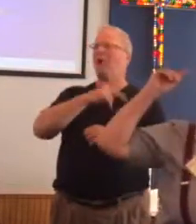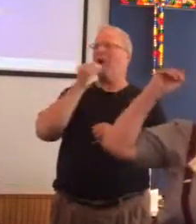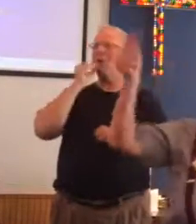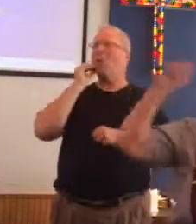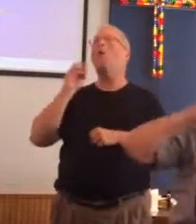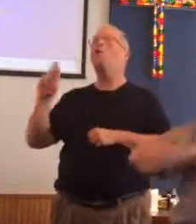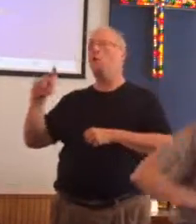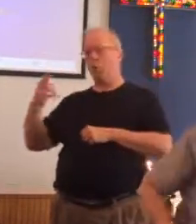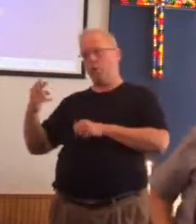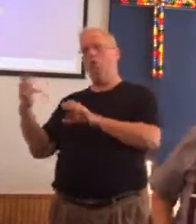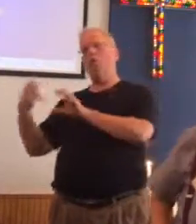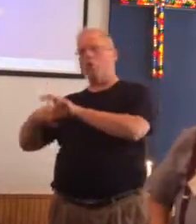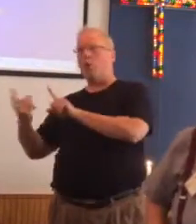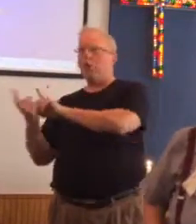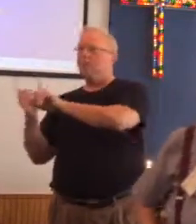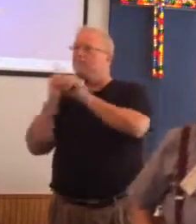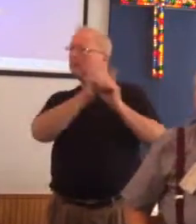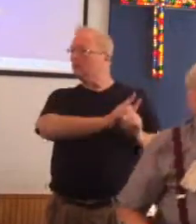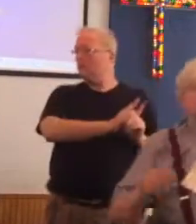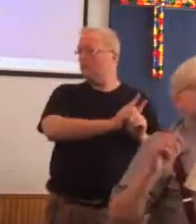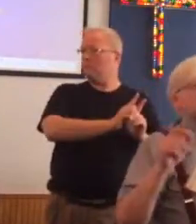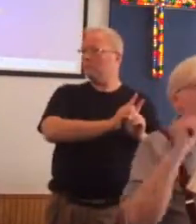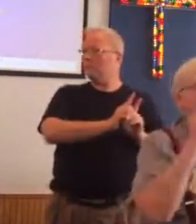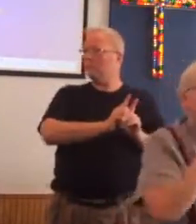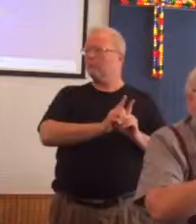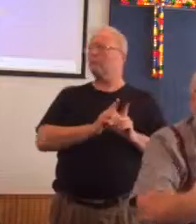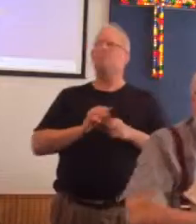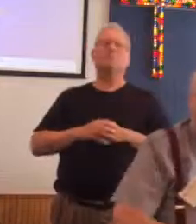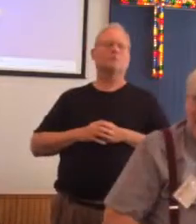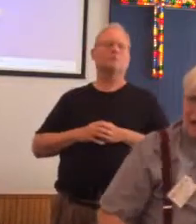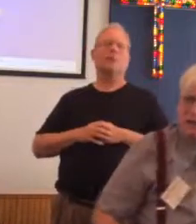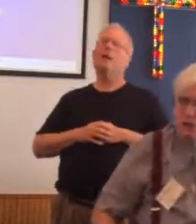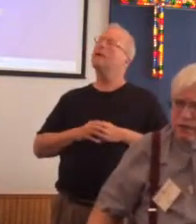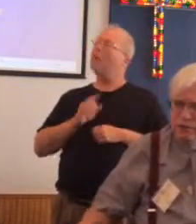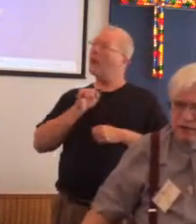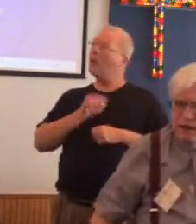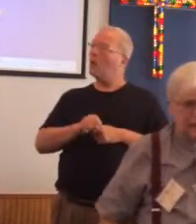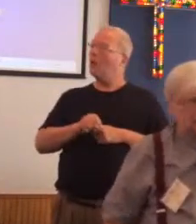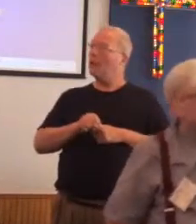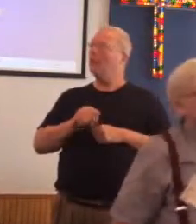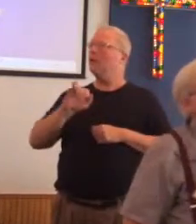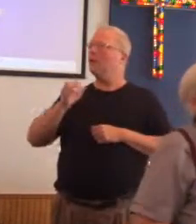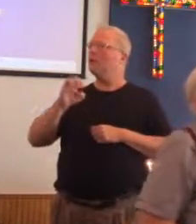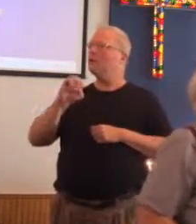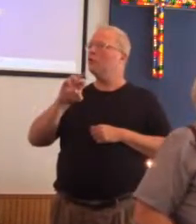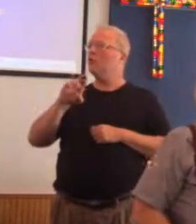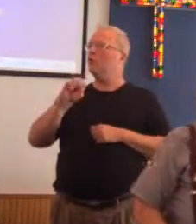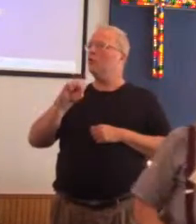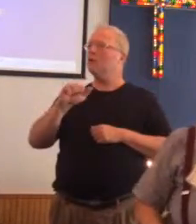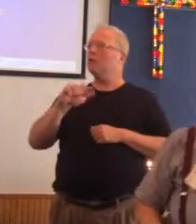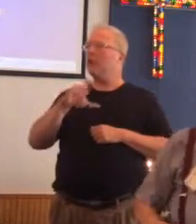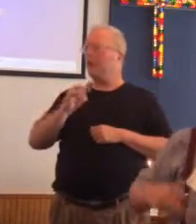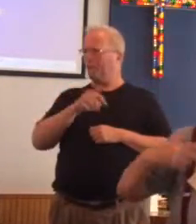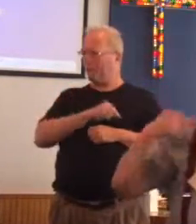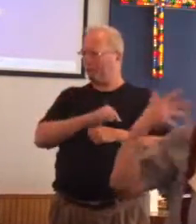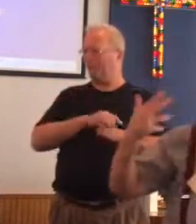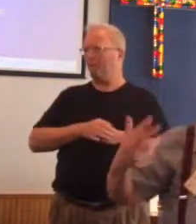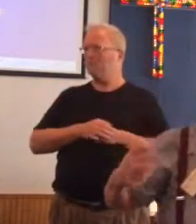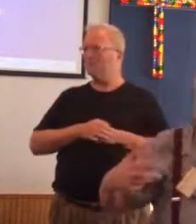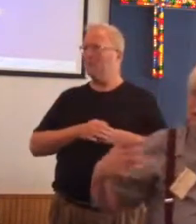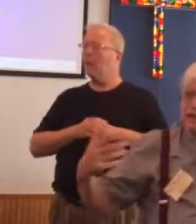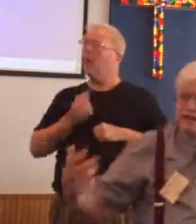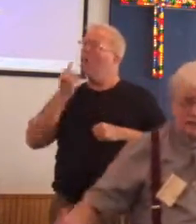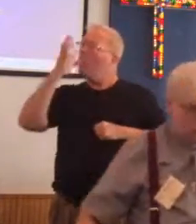Now, in Jerusalem was this guy named Boaz who lived there, and he seems to have been a